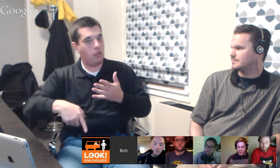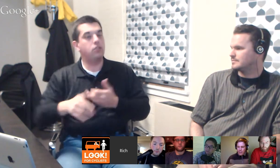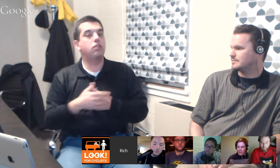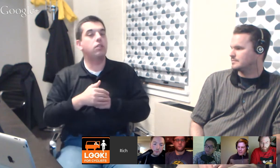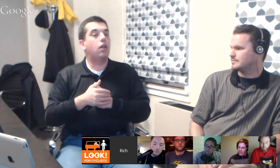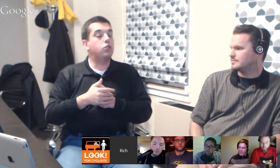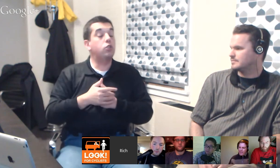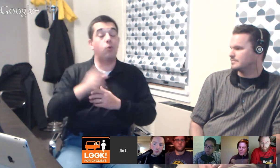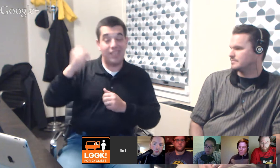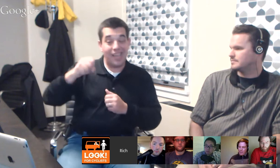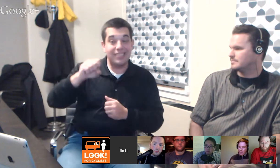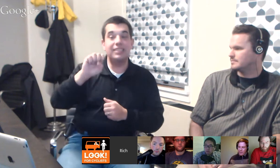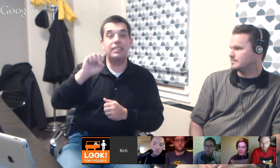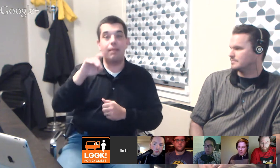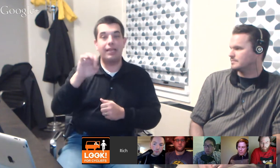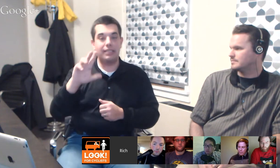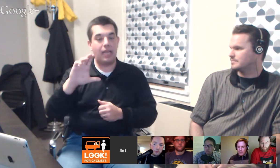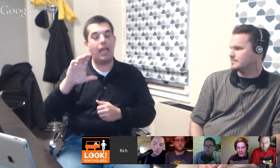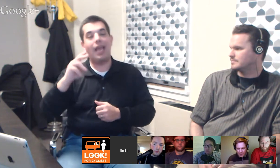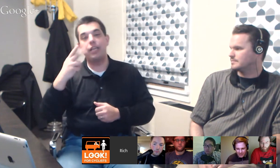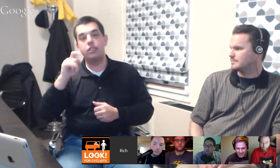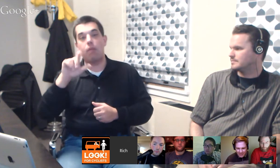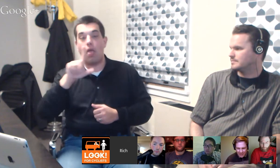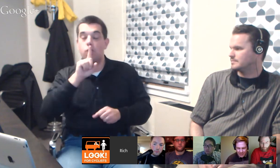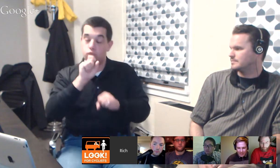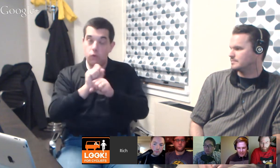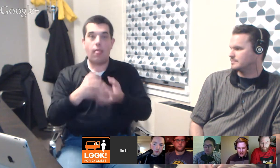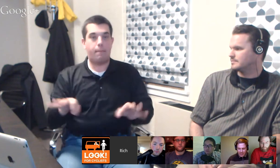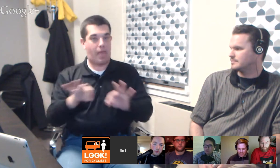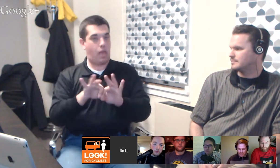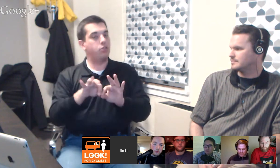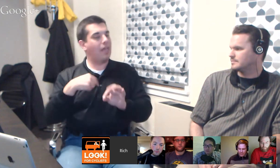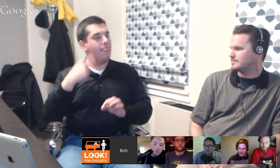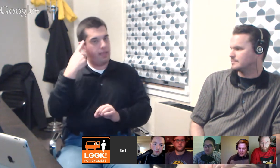So yeah, semantic HTML really matters, I think.